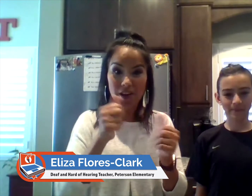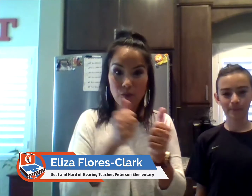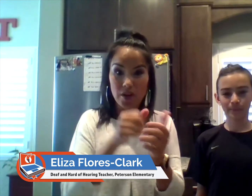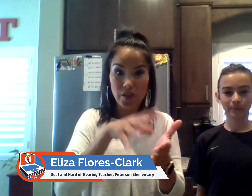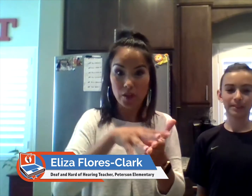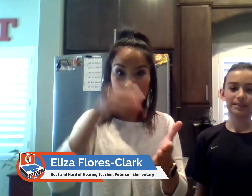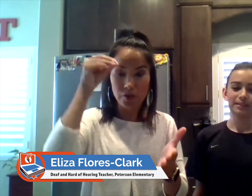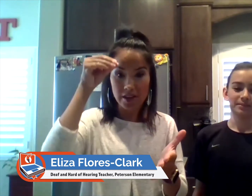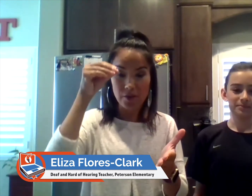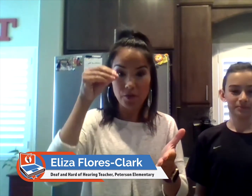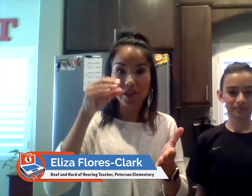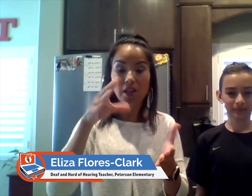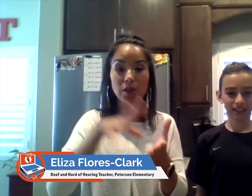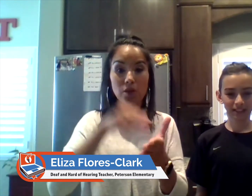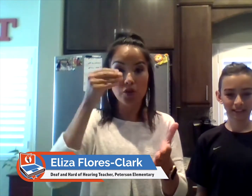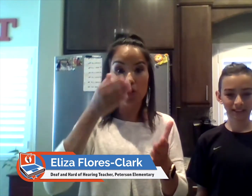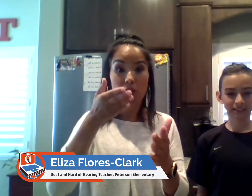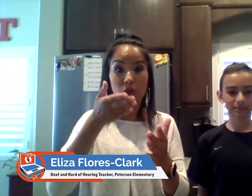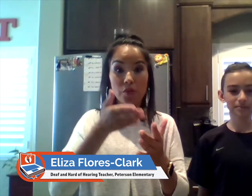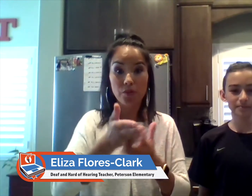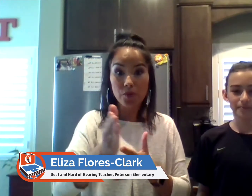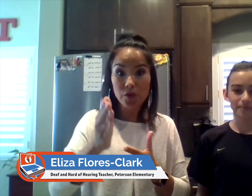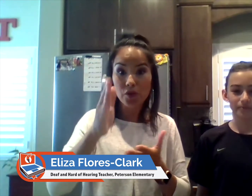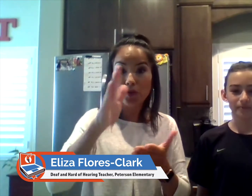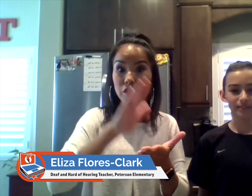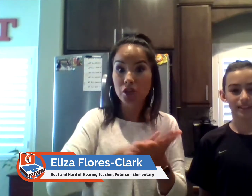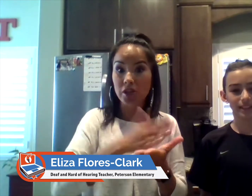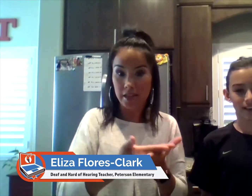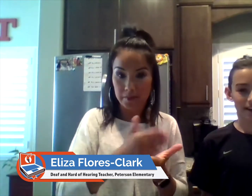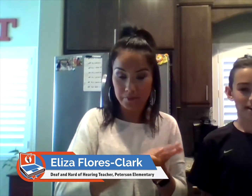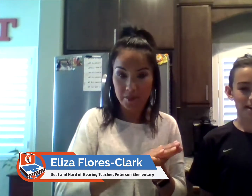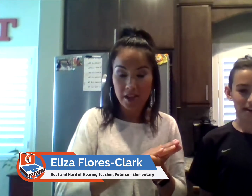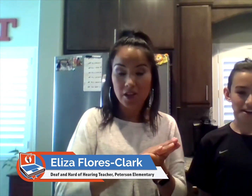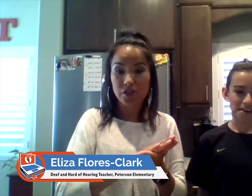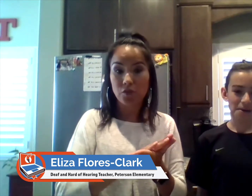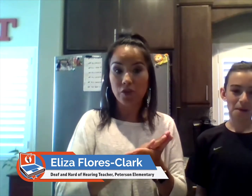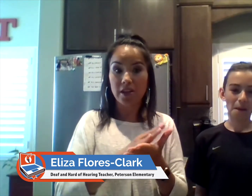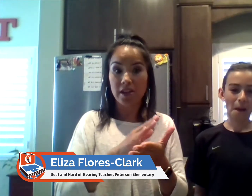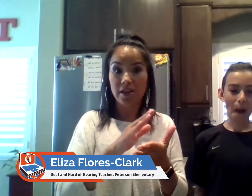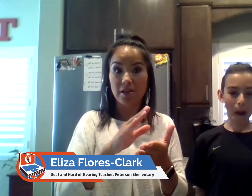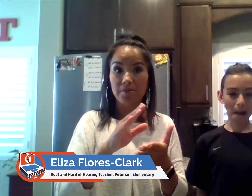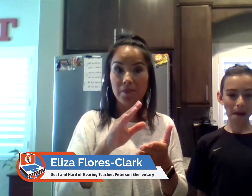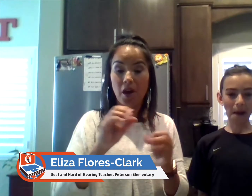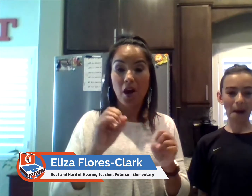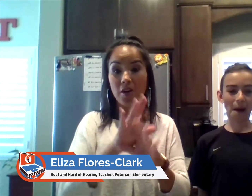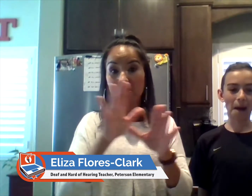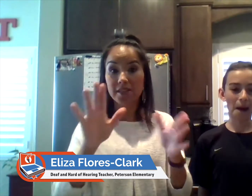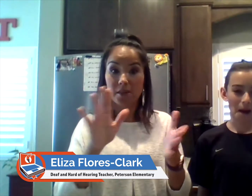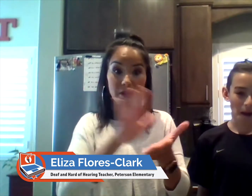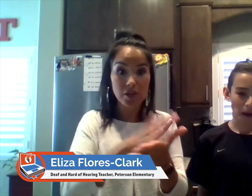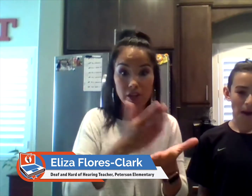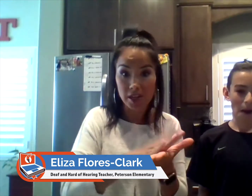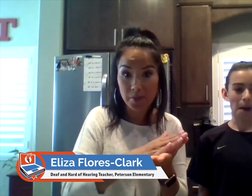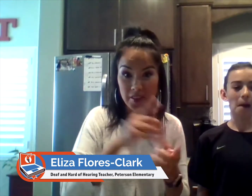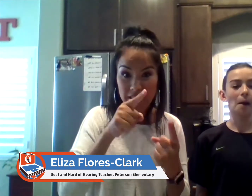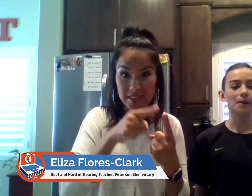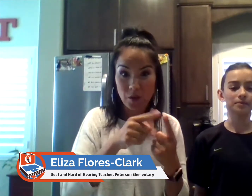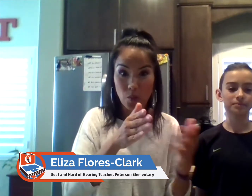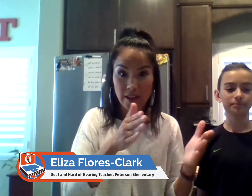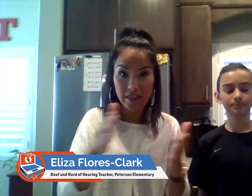with learning. And we're going to learn through cooking. So we're going to obviously be cooking. That's like one